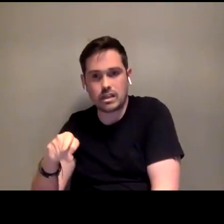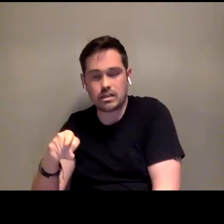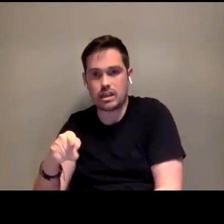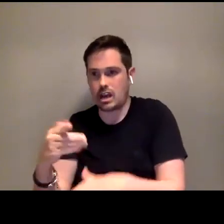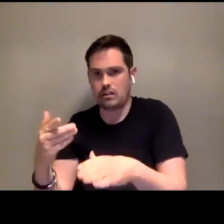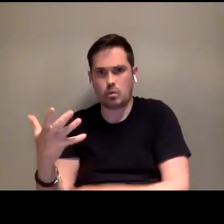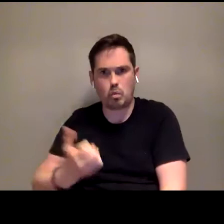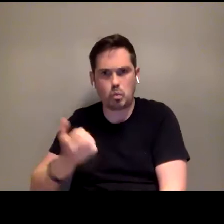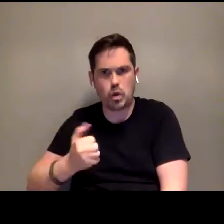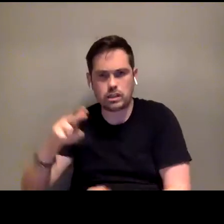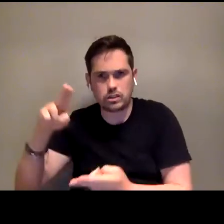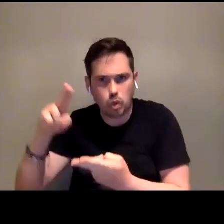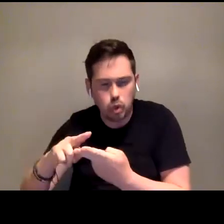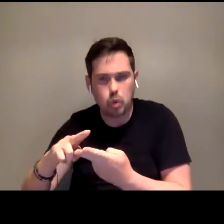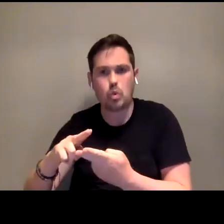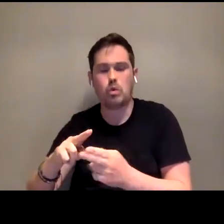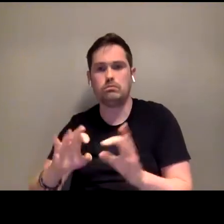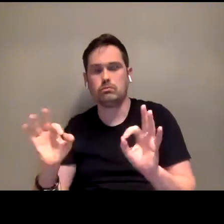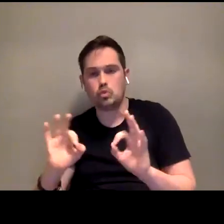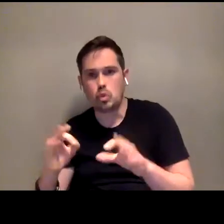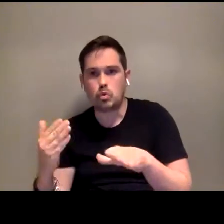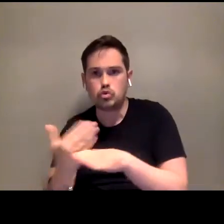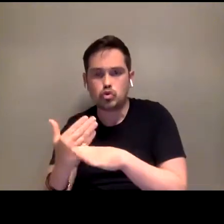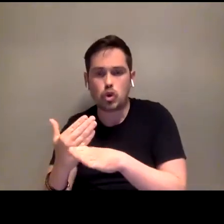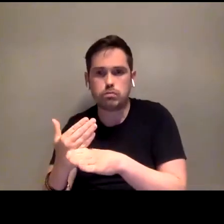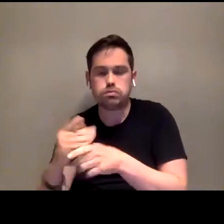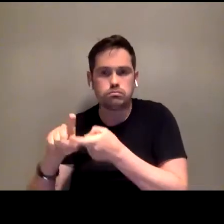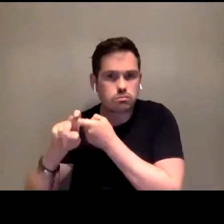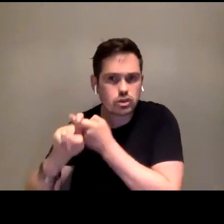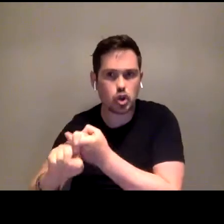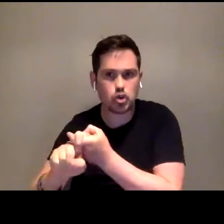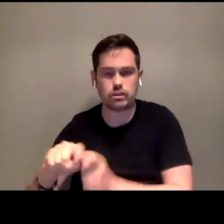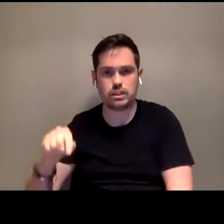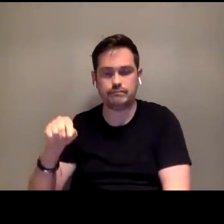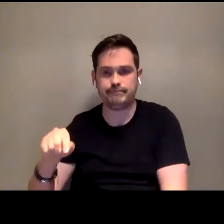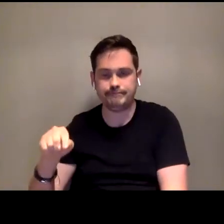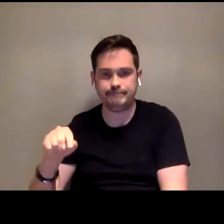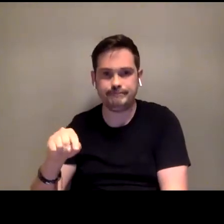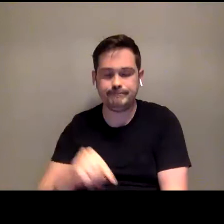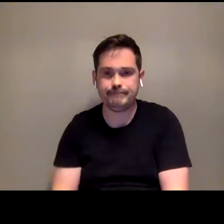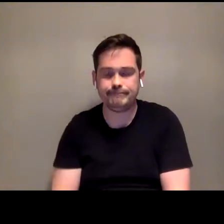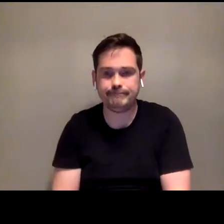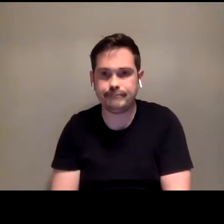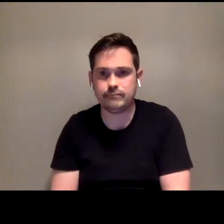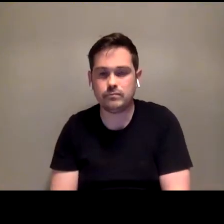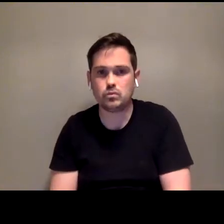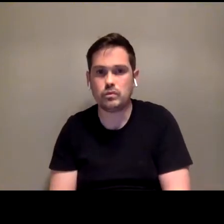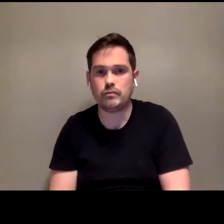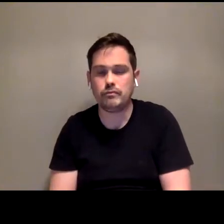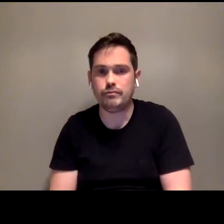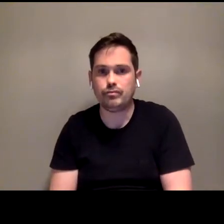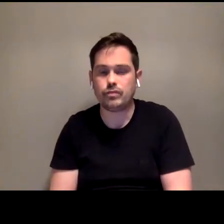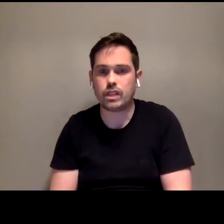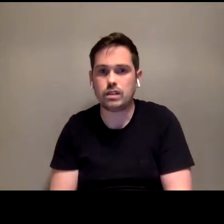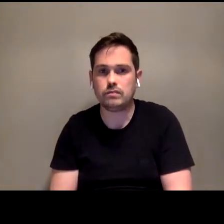unionization as much as they should, though that is a care sector that's not as resilient as it needs to be to deal with the